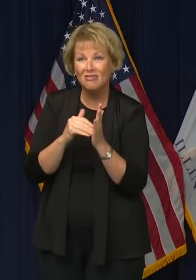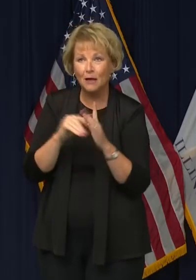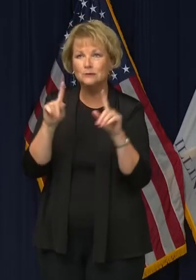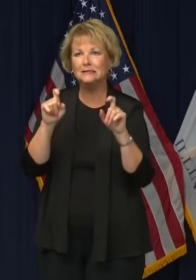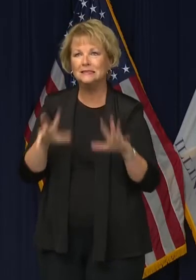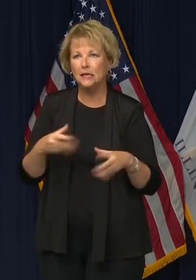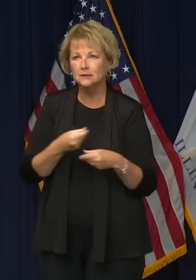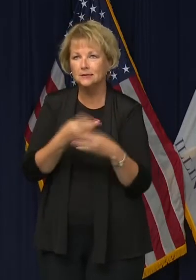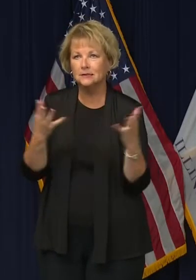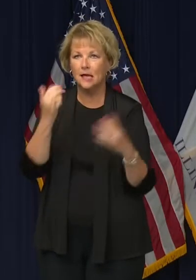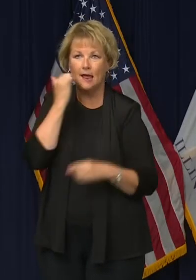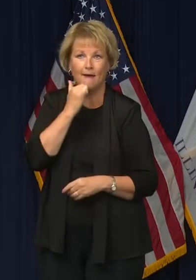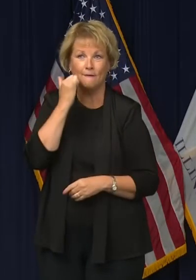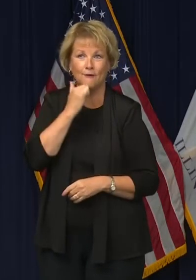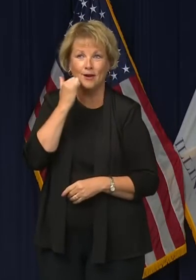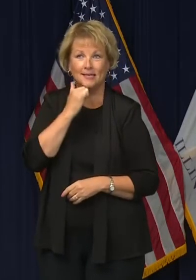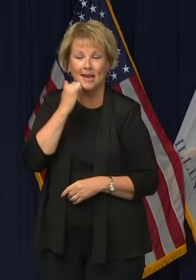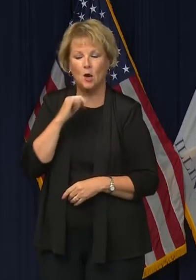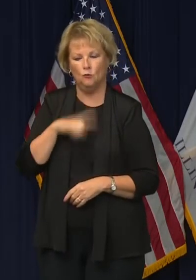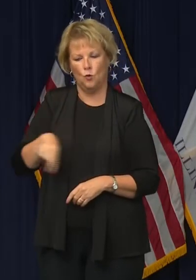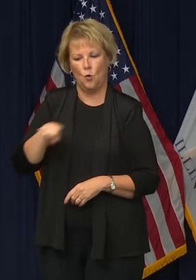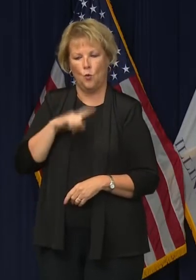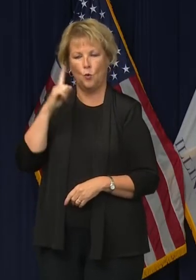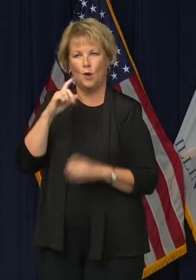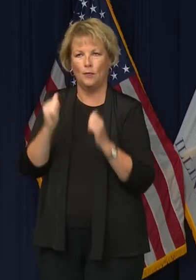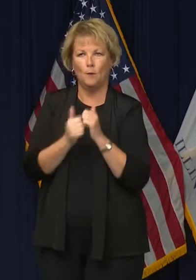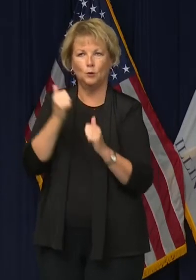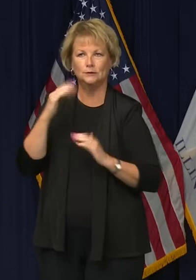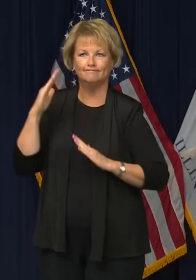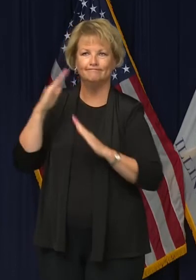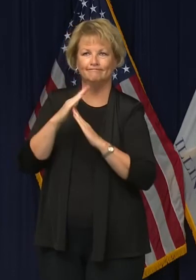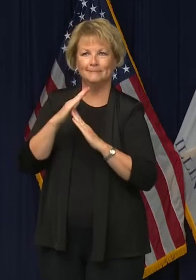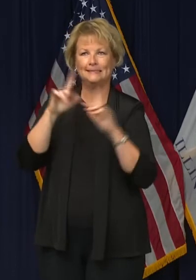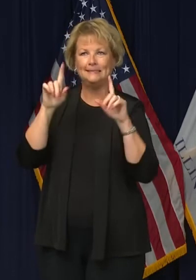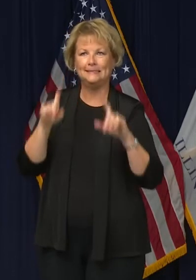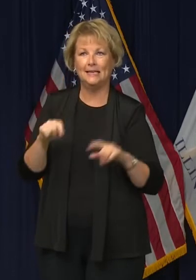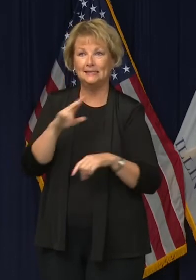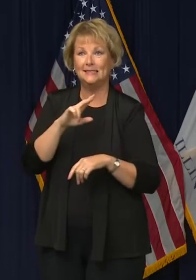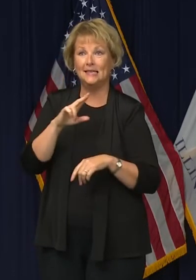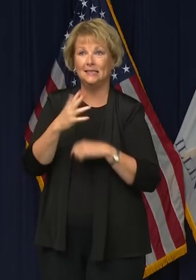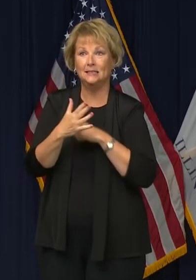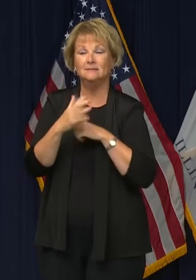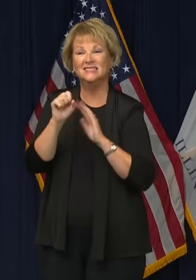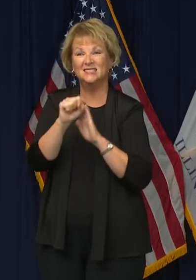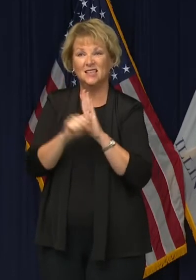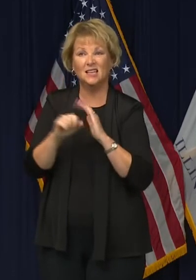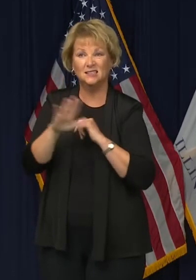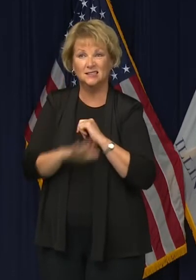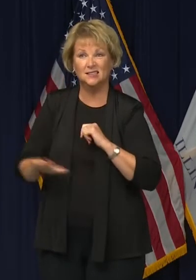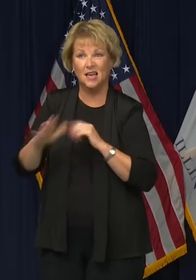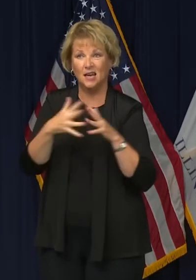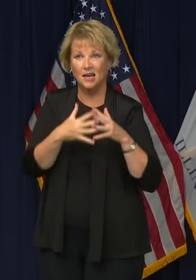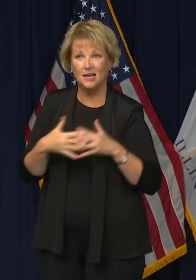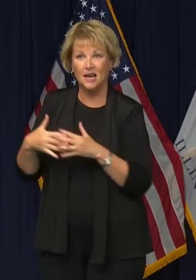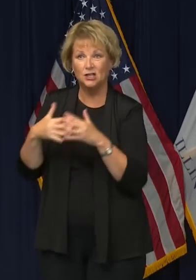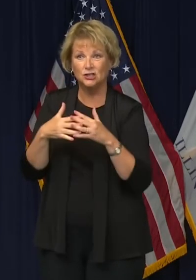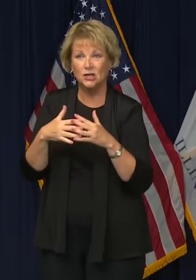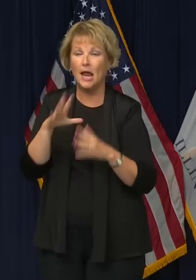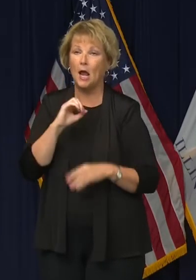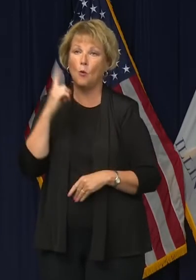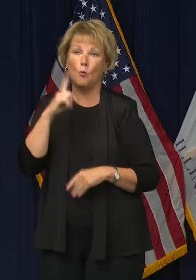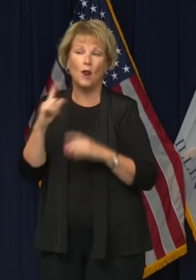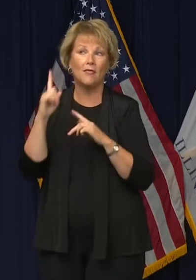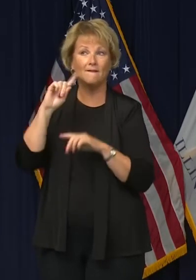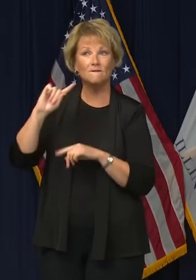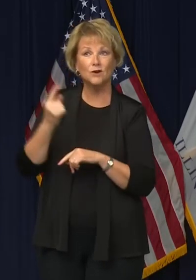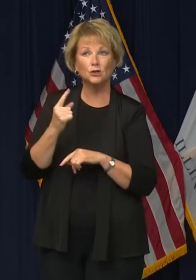day, among the top testing states in the nation. And we are one of the first states to surpass 5